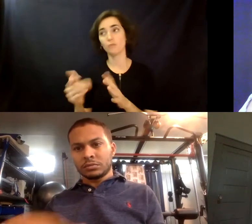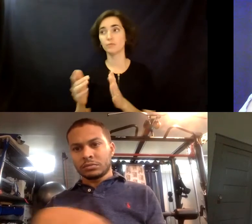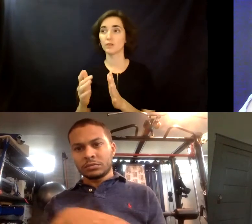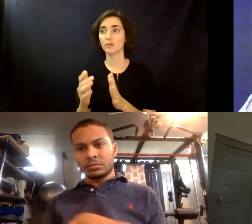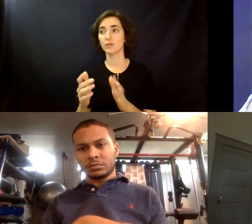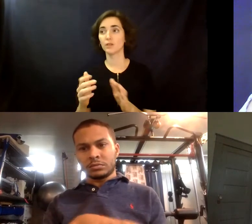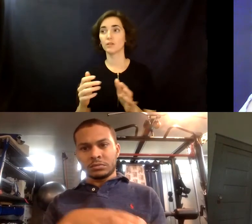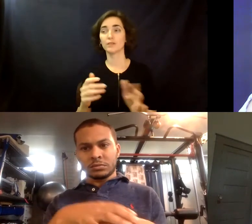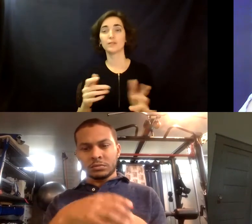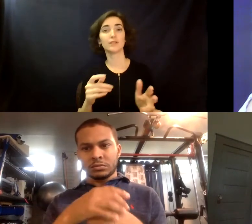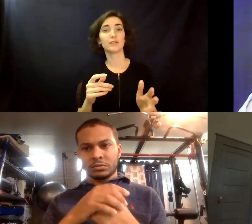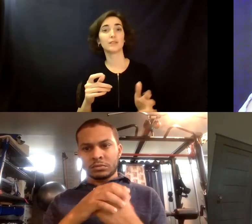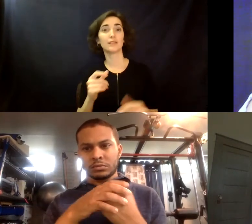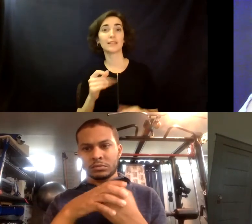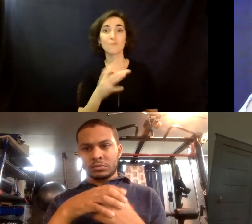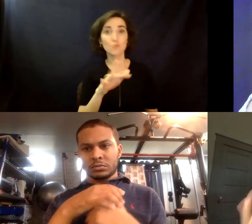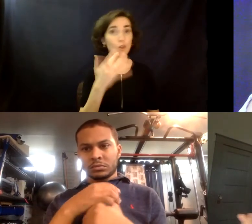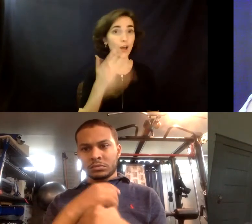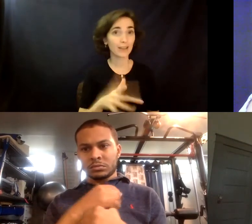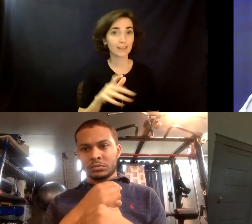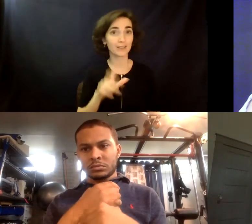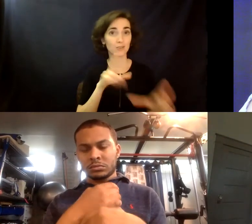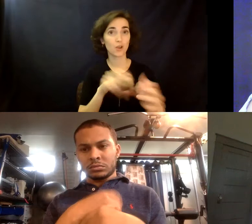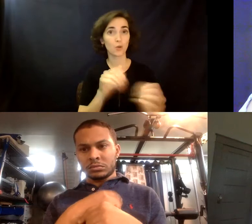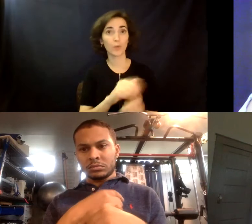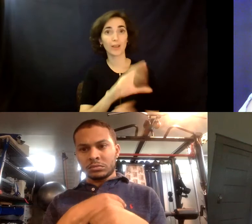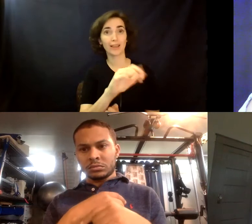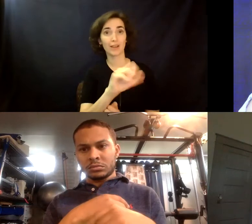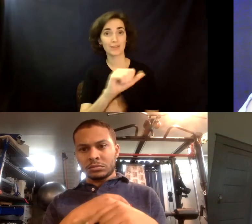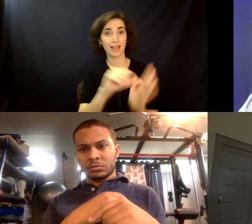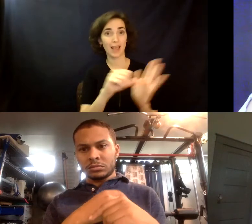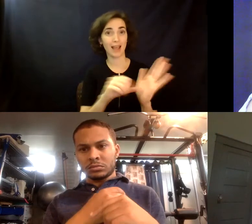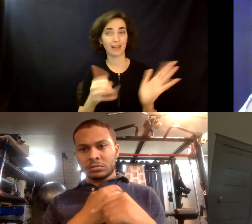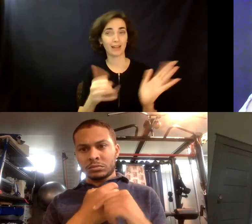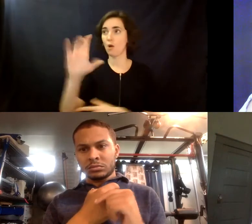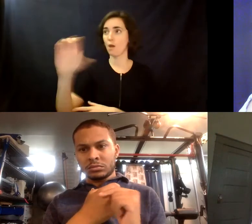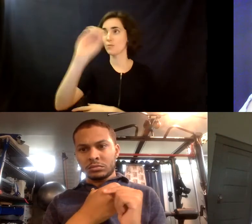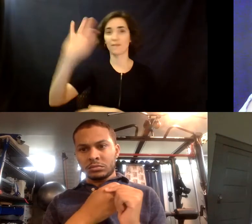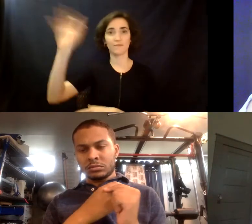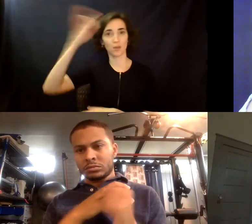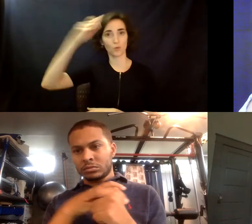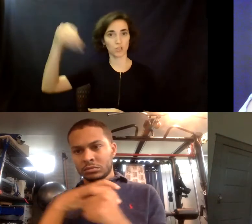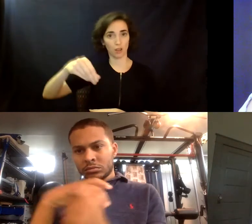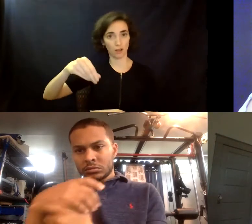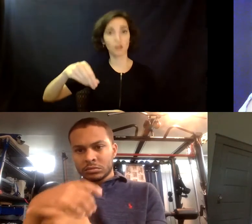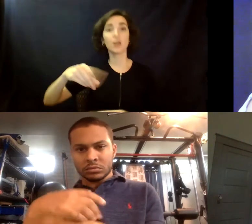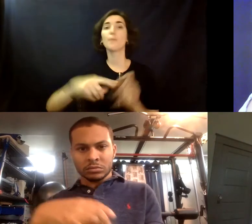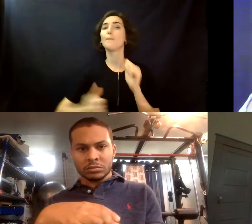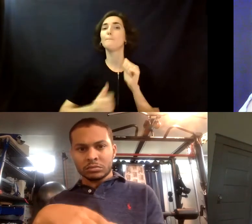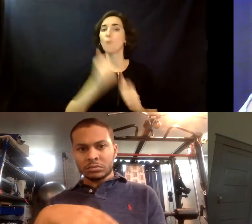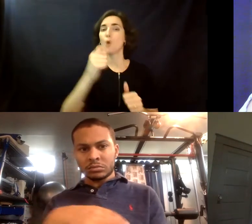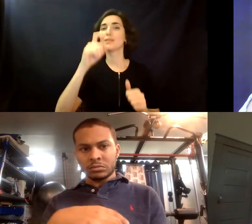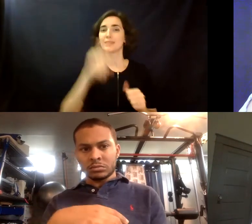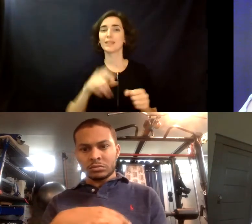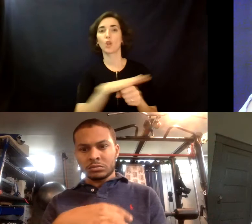lucky to sit in on CARES Act funding right now with 100% federal share, most of these programs require a local share, a fund